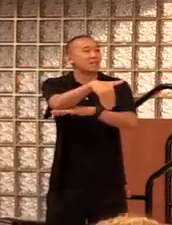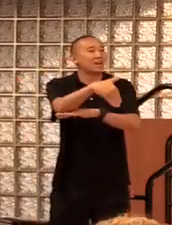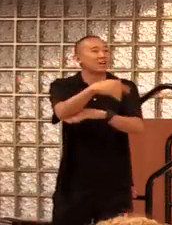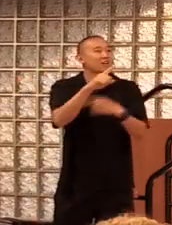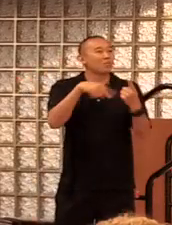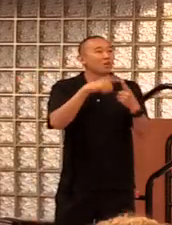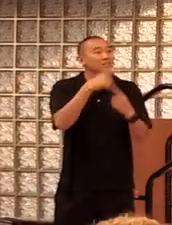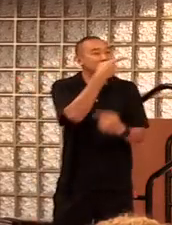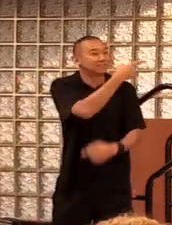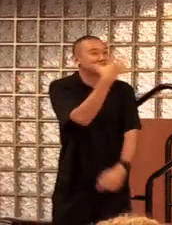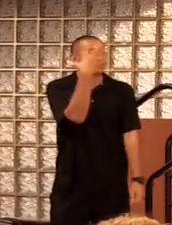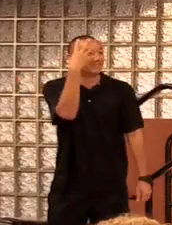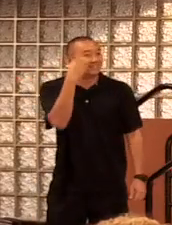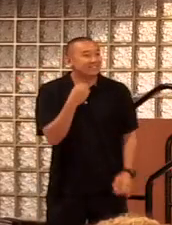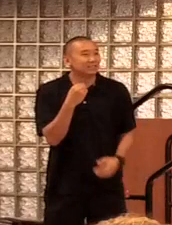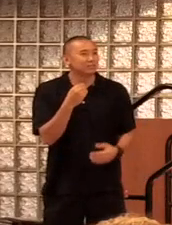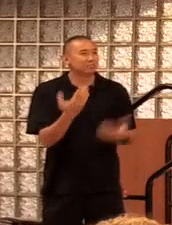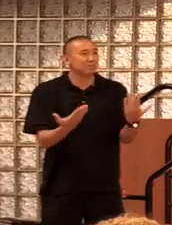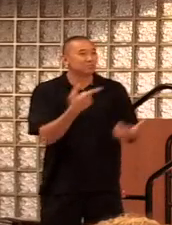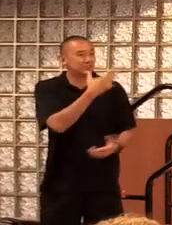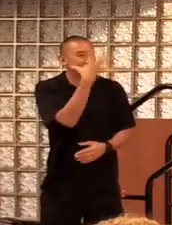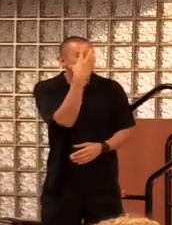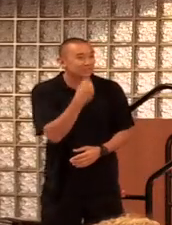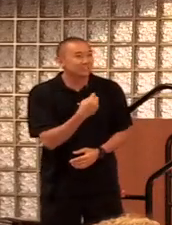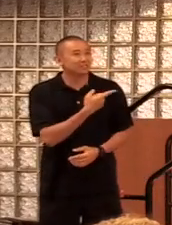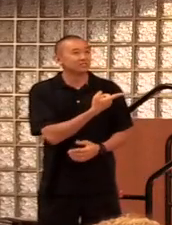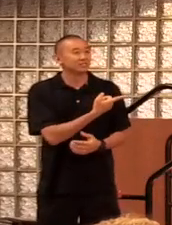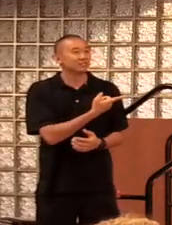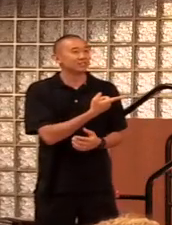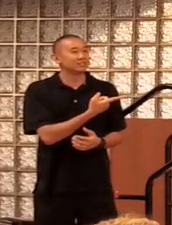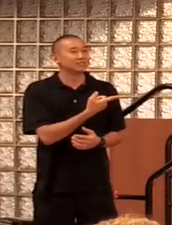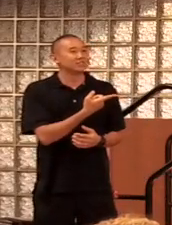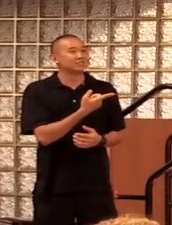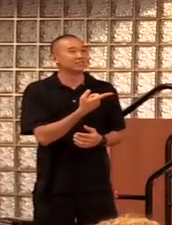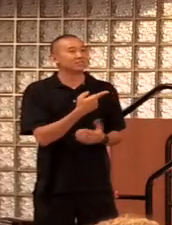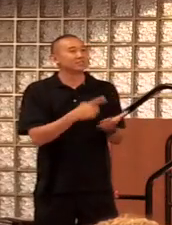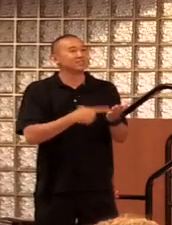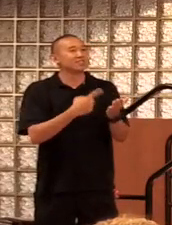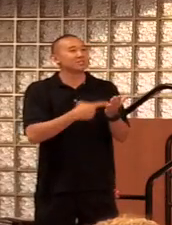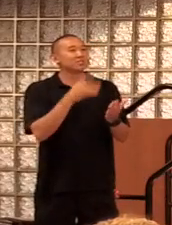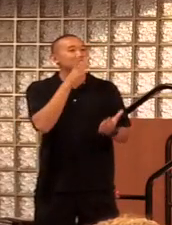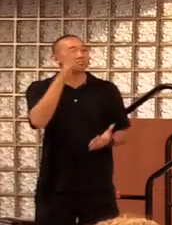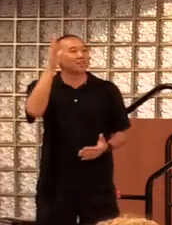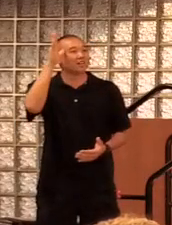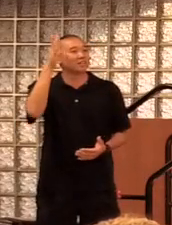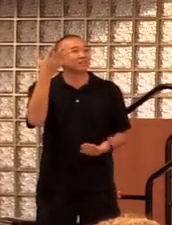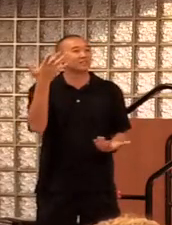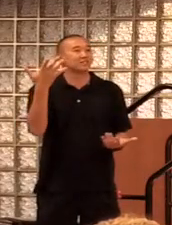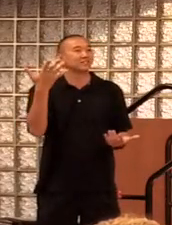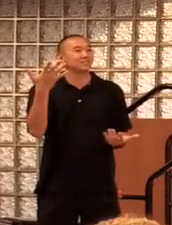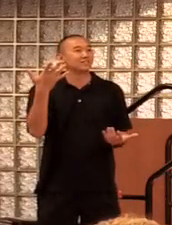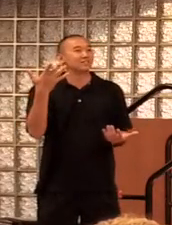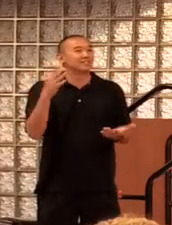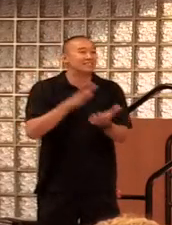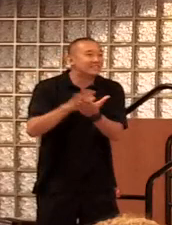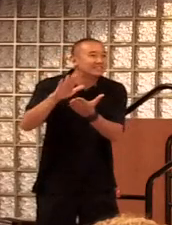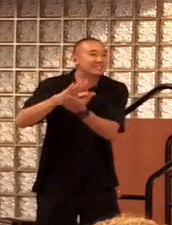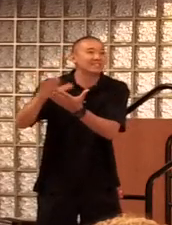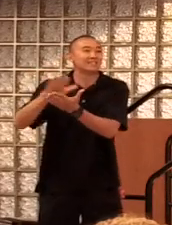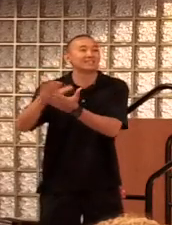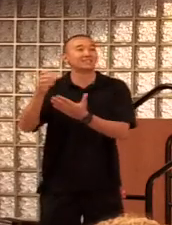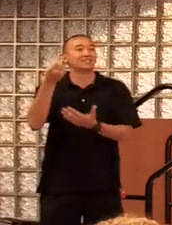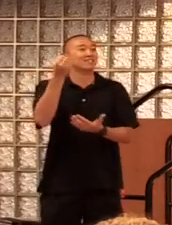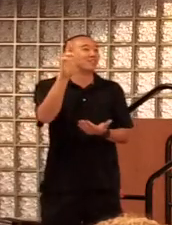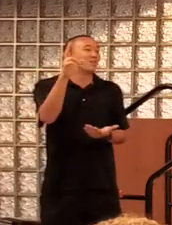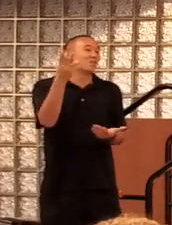also, when you go to sleep at night, maybe you do sleep, okay. You know, sometimes parents either